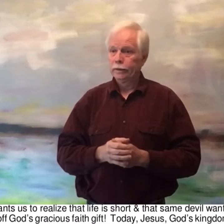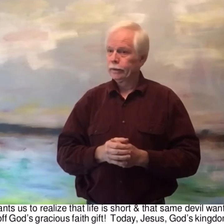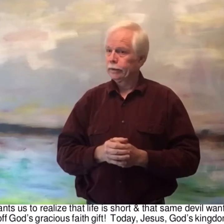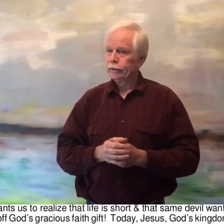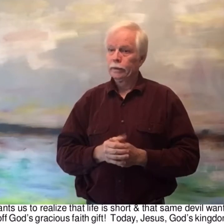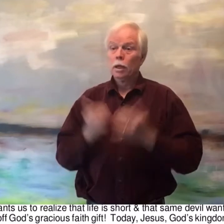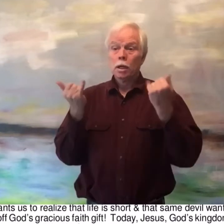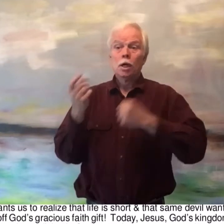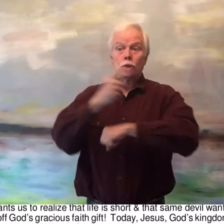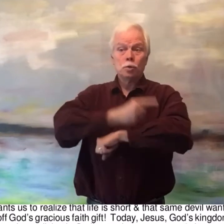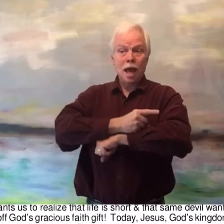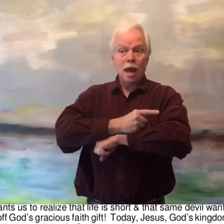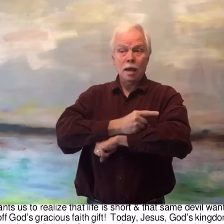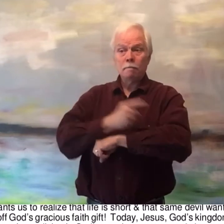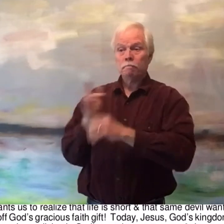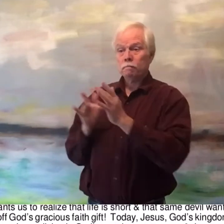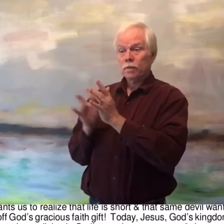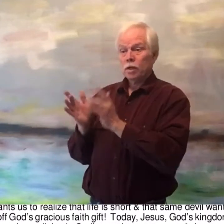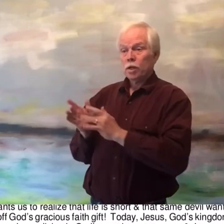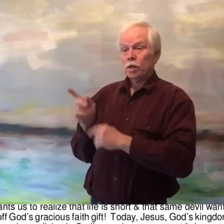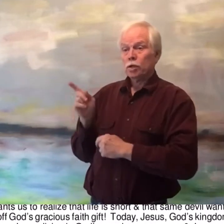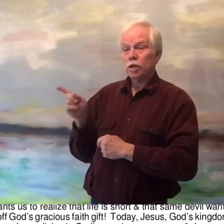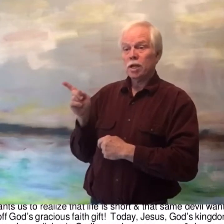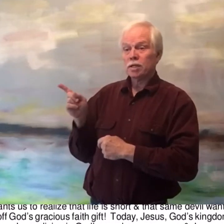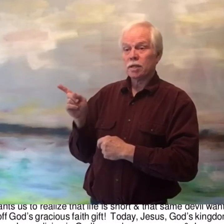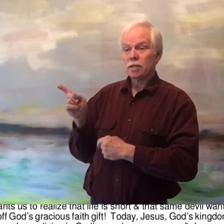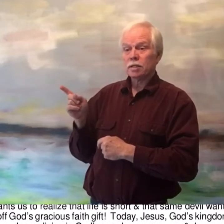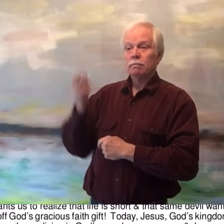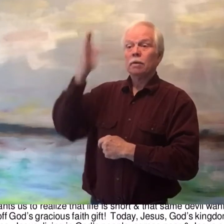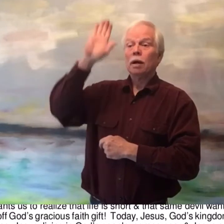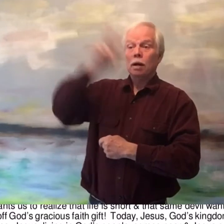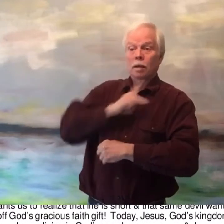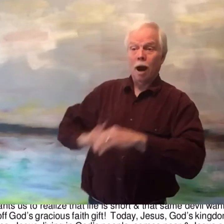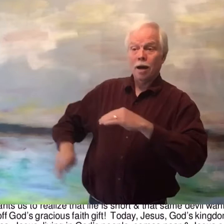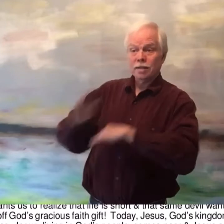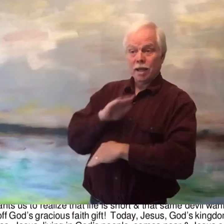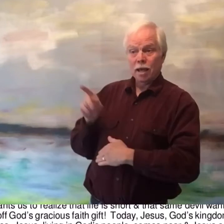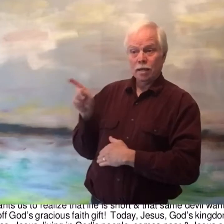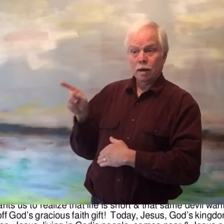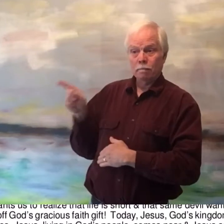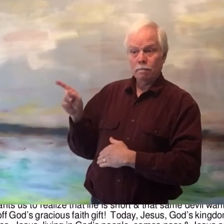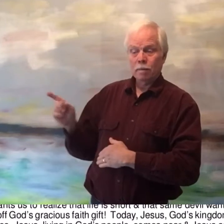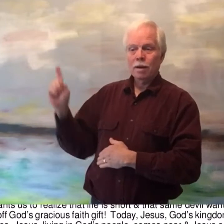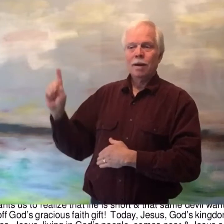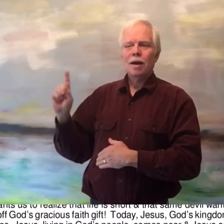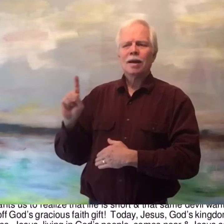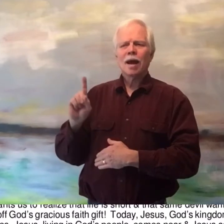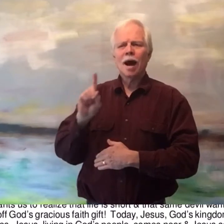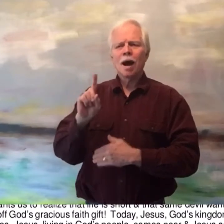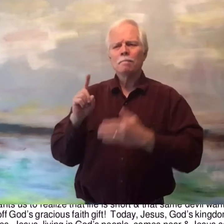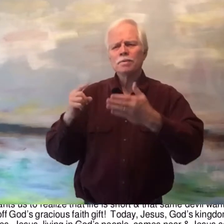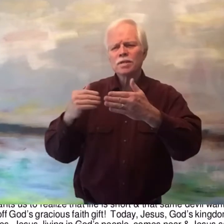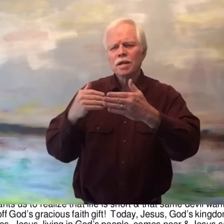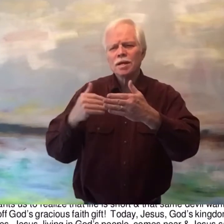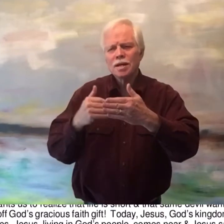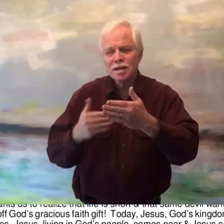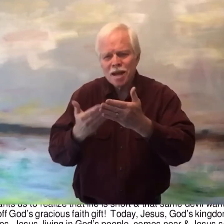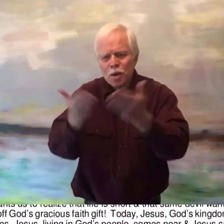Today, Jesus, God's kingdom, comes near